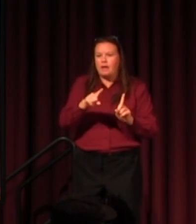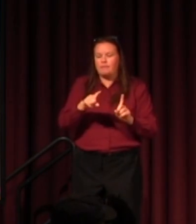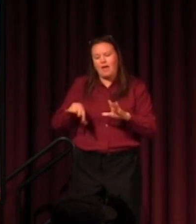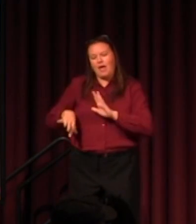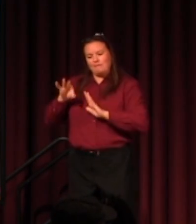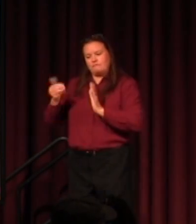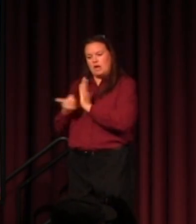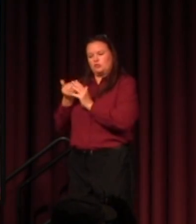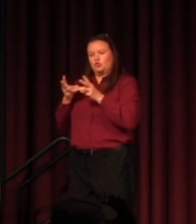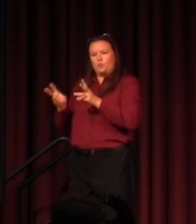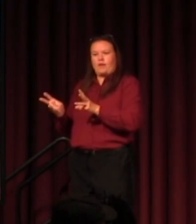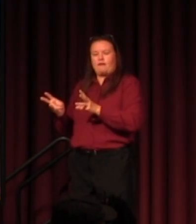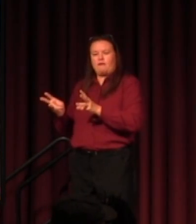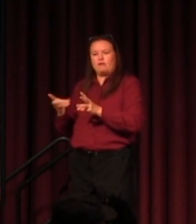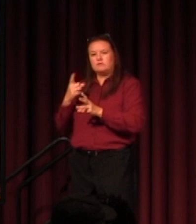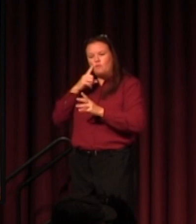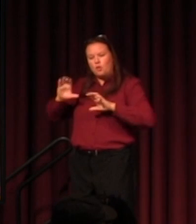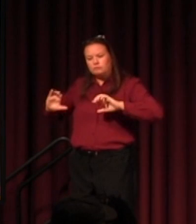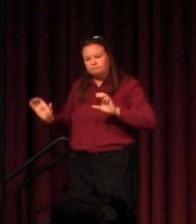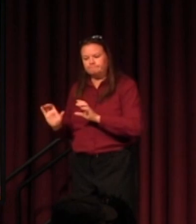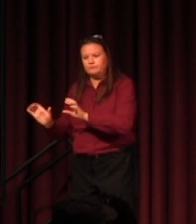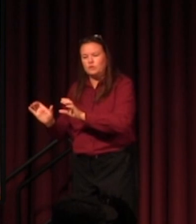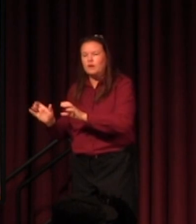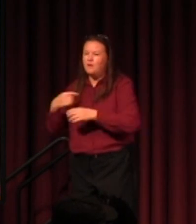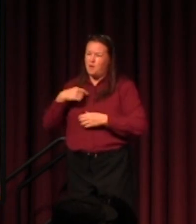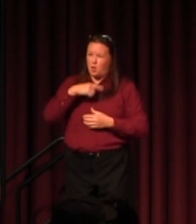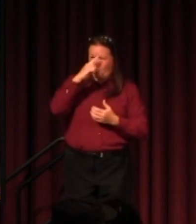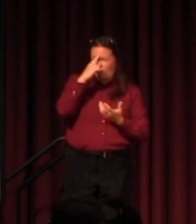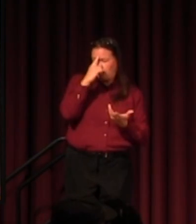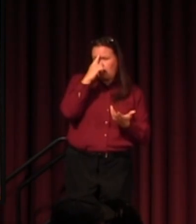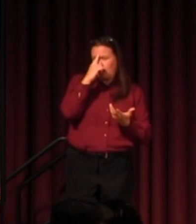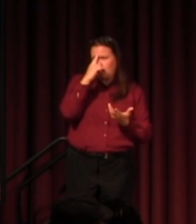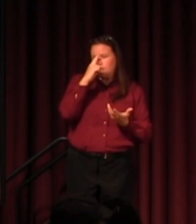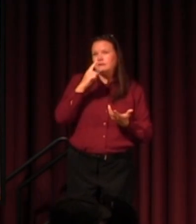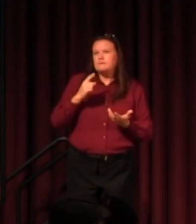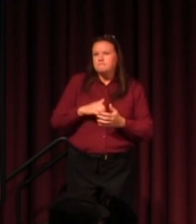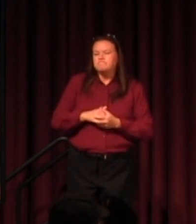We have a tendency to think that what we'll do is we'll say,